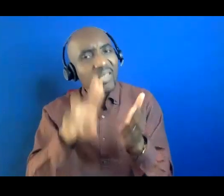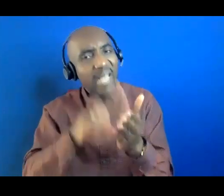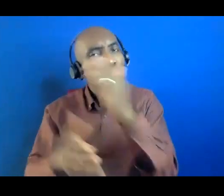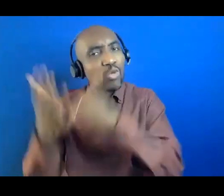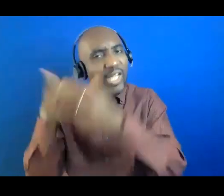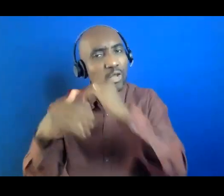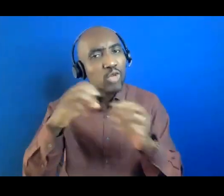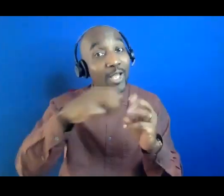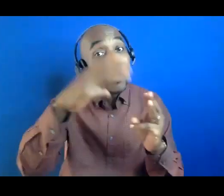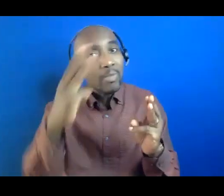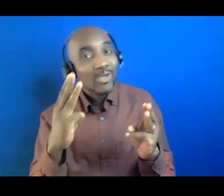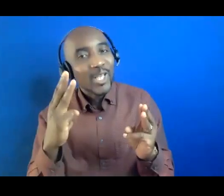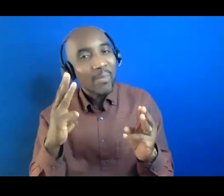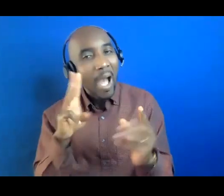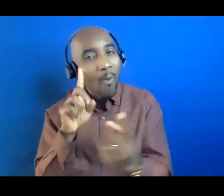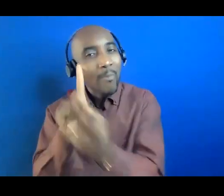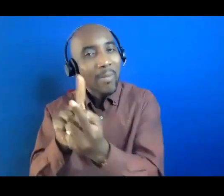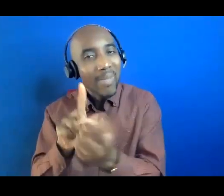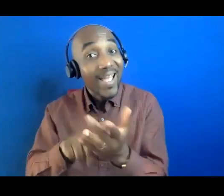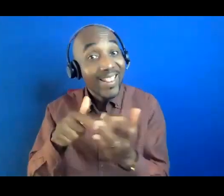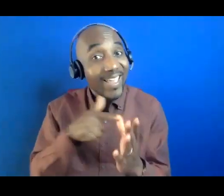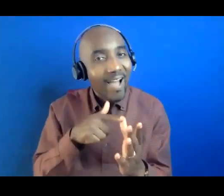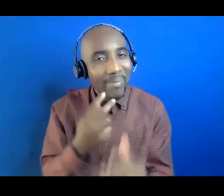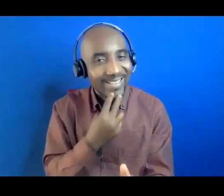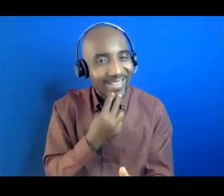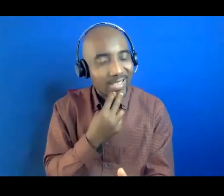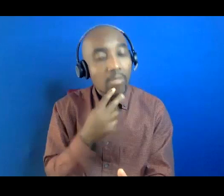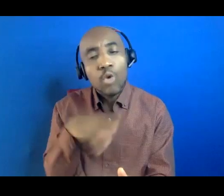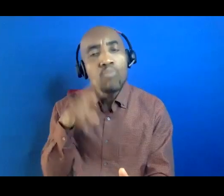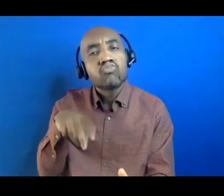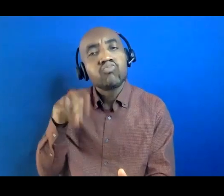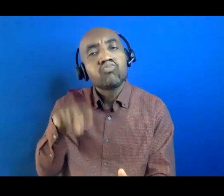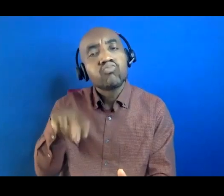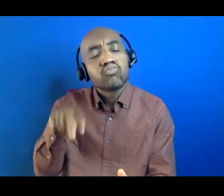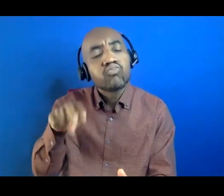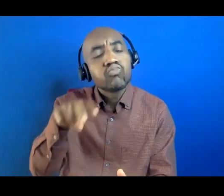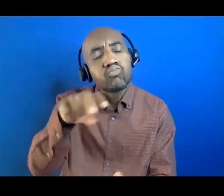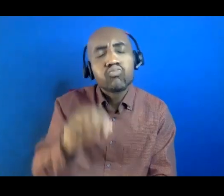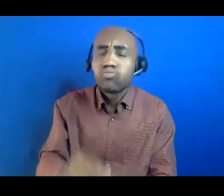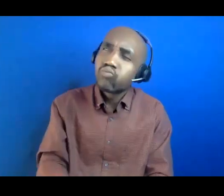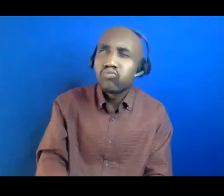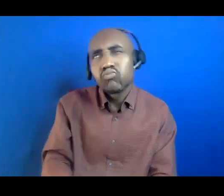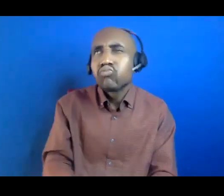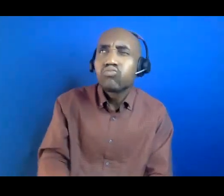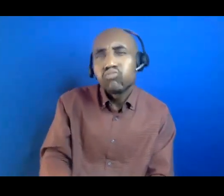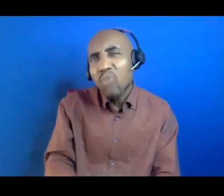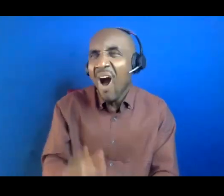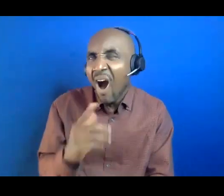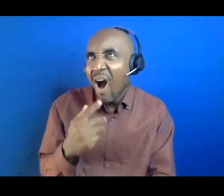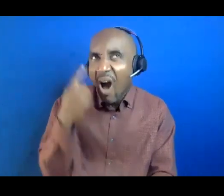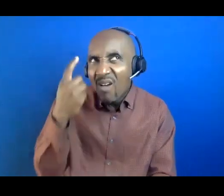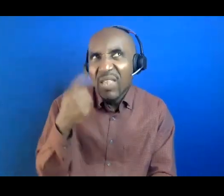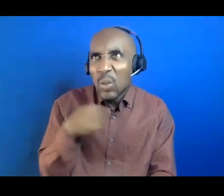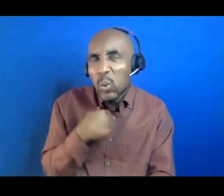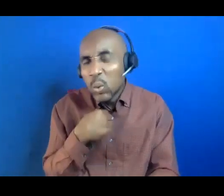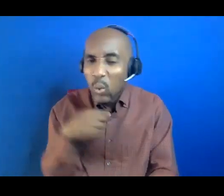find Leah. And so I walked to the Natural History Museum, and actually the thought that I might miss Leah, the thought